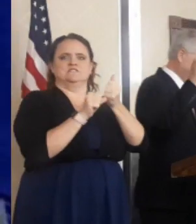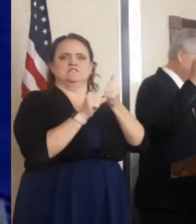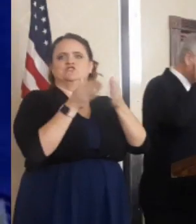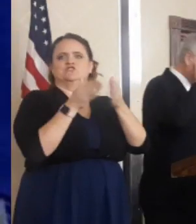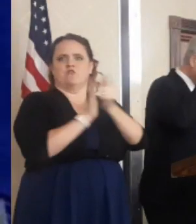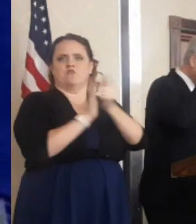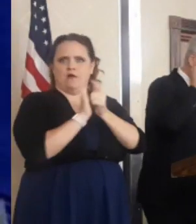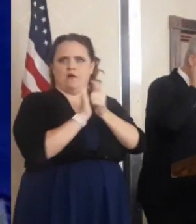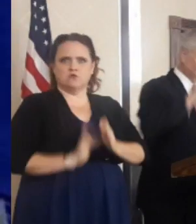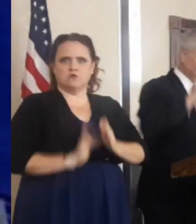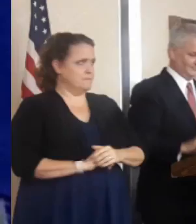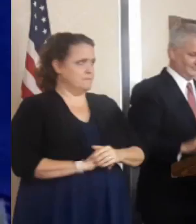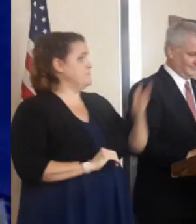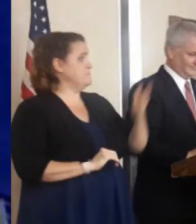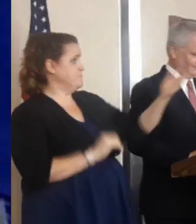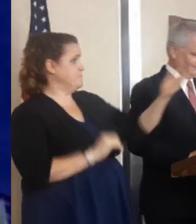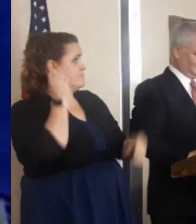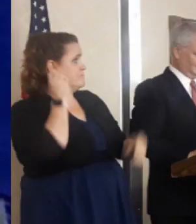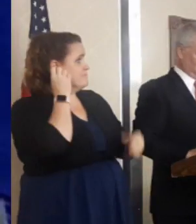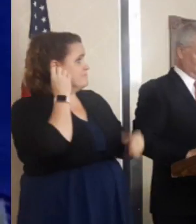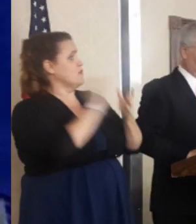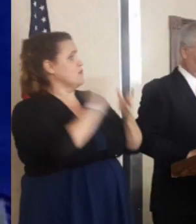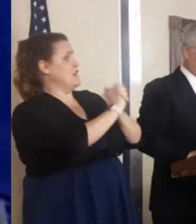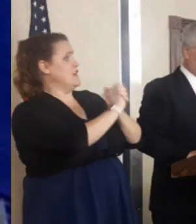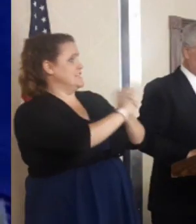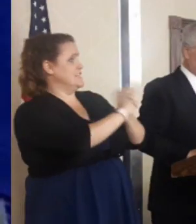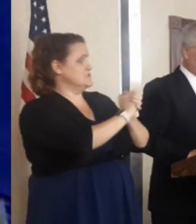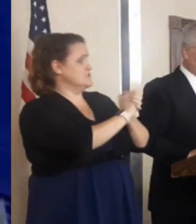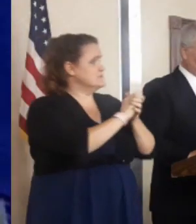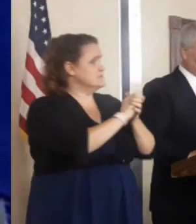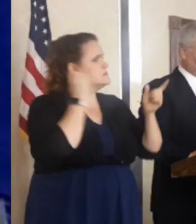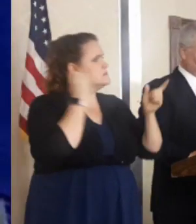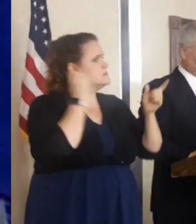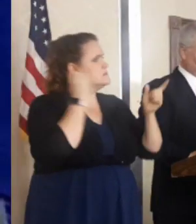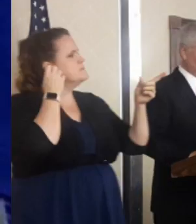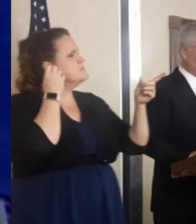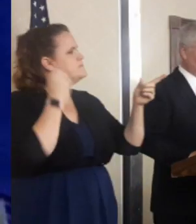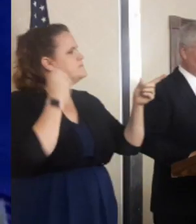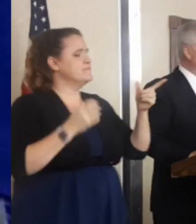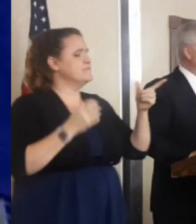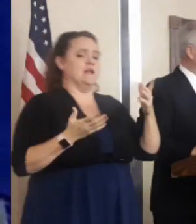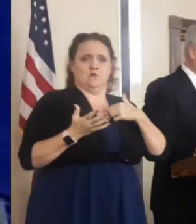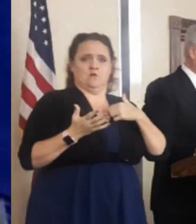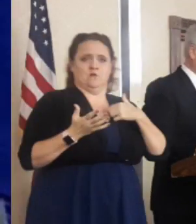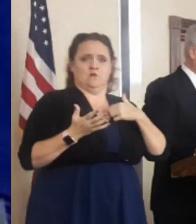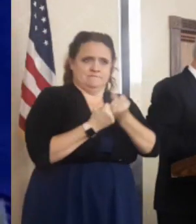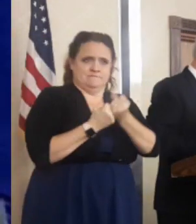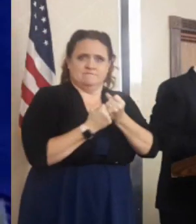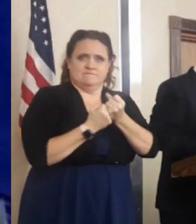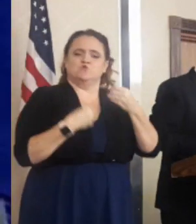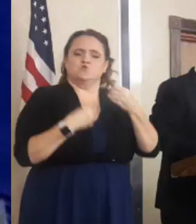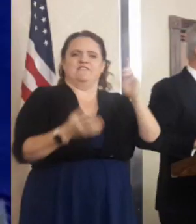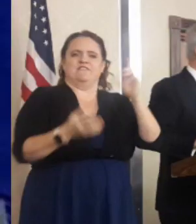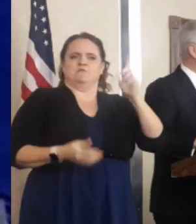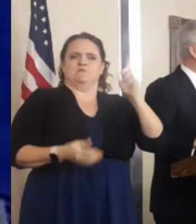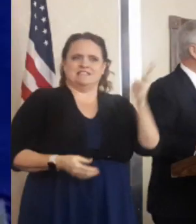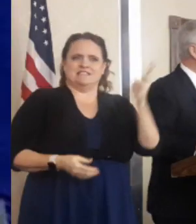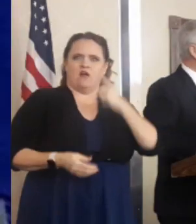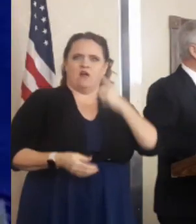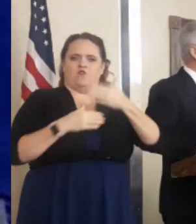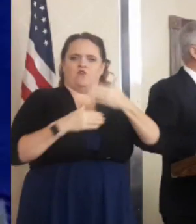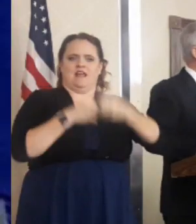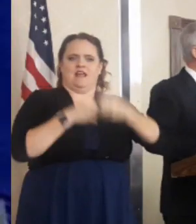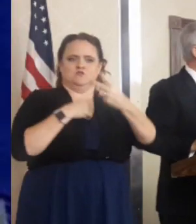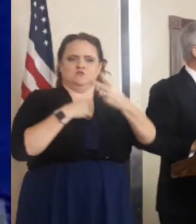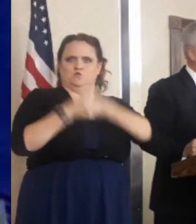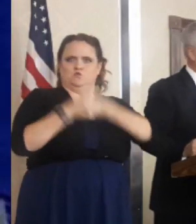know most of you, and I look forward to working with you to get the Democrats held the next 2 years, and we'll do our efforts to try to